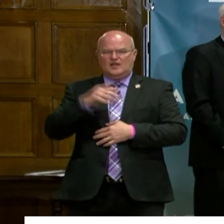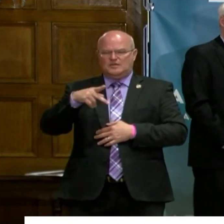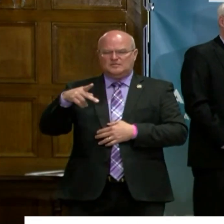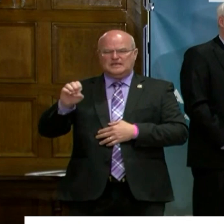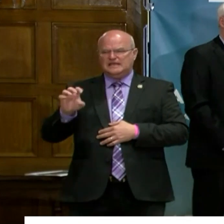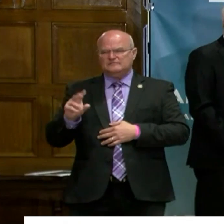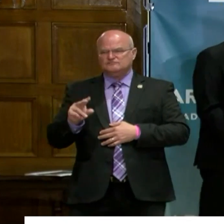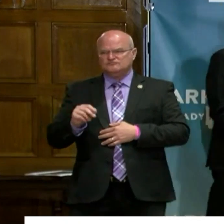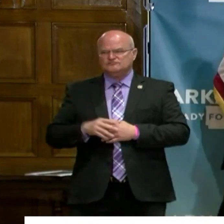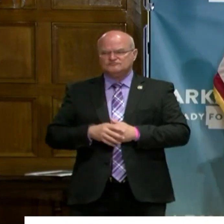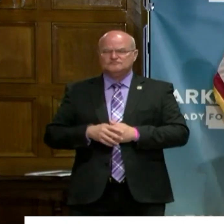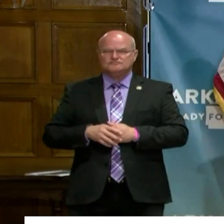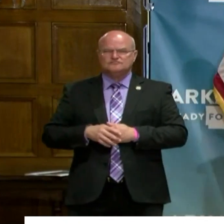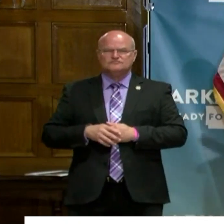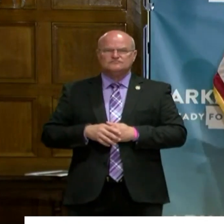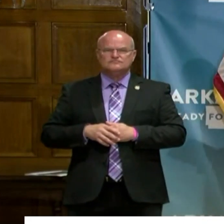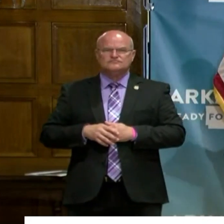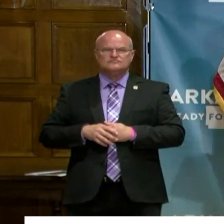PPE.